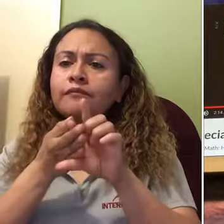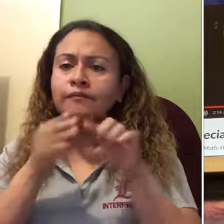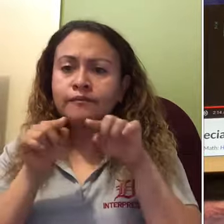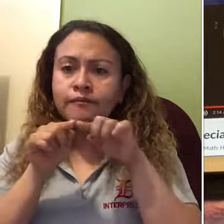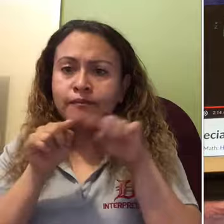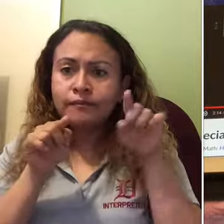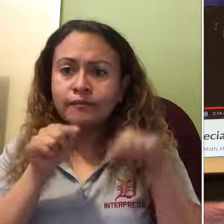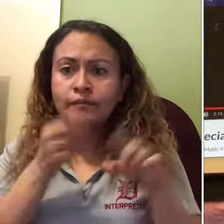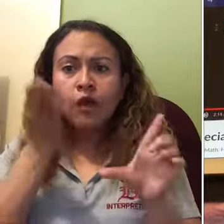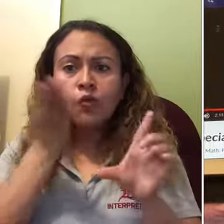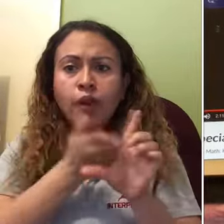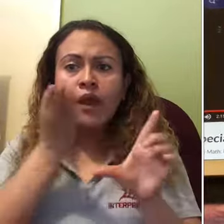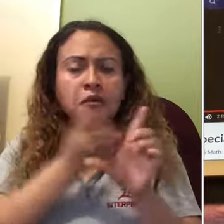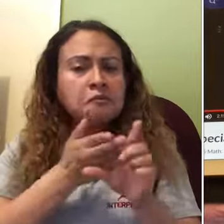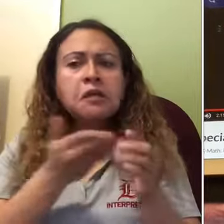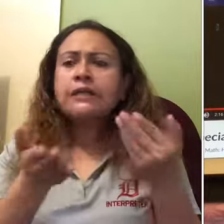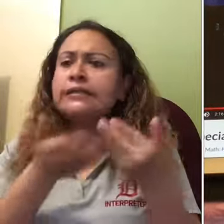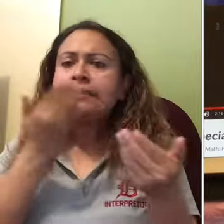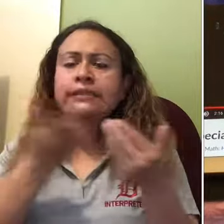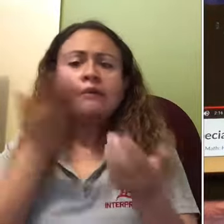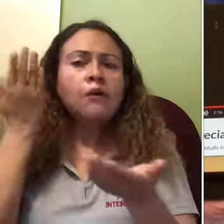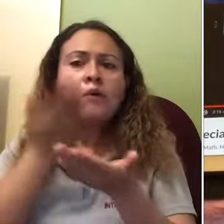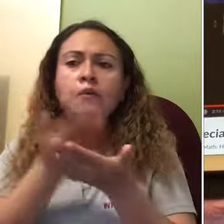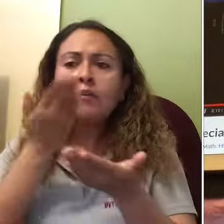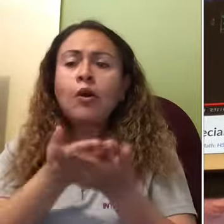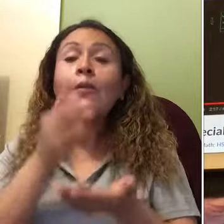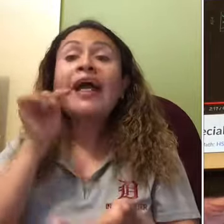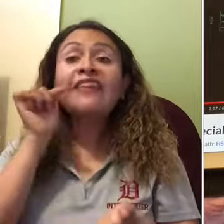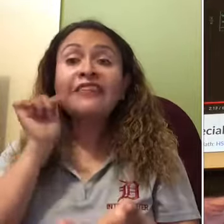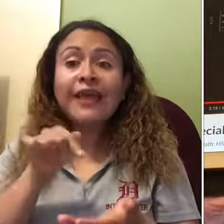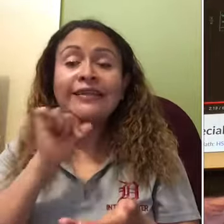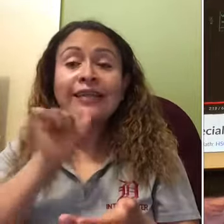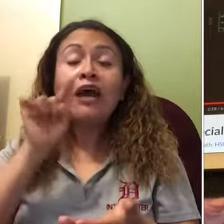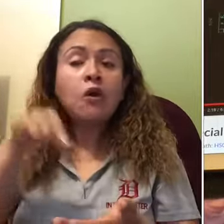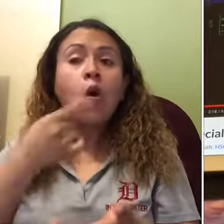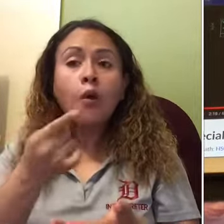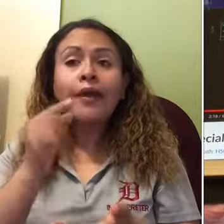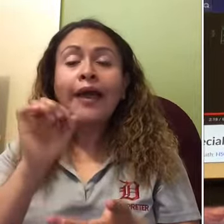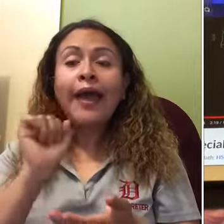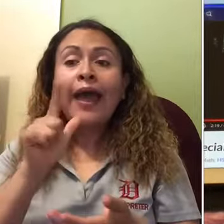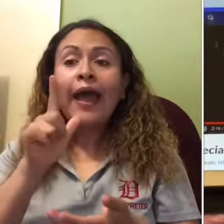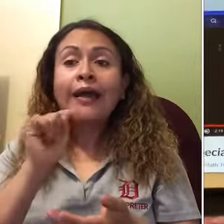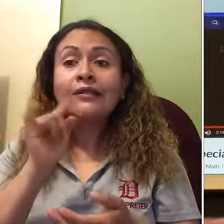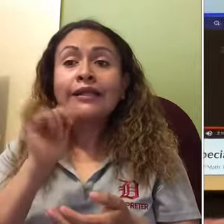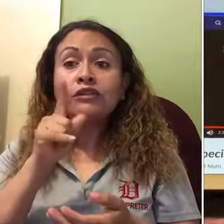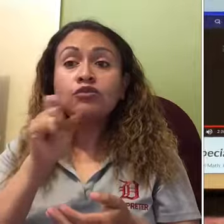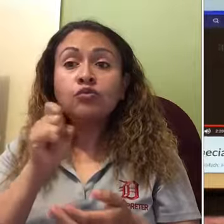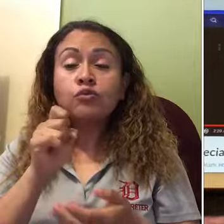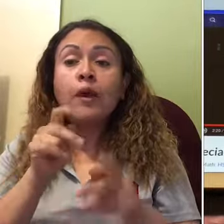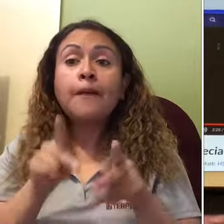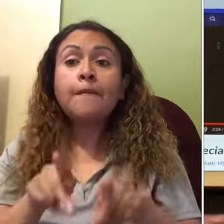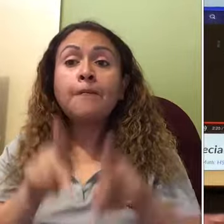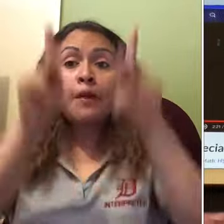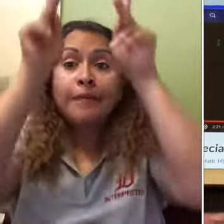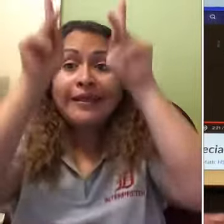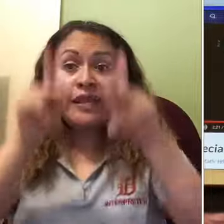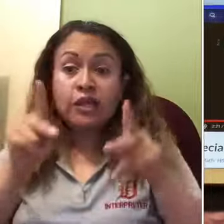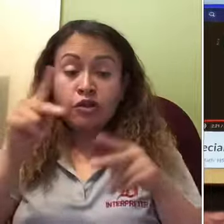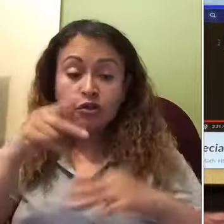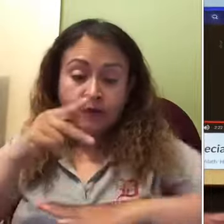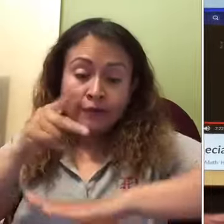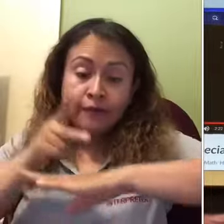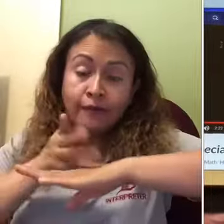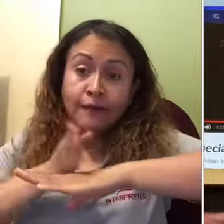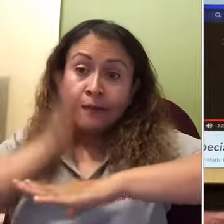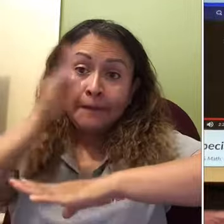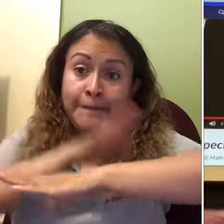angle. And it's a pretty straightforward proof to show that this is not only is this an altitude, not only is it perpendicular to this base, but it's a pretty straightforward proof